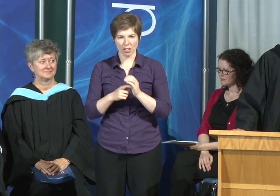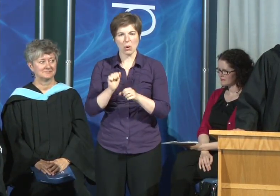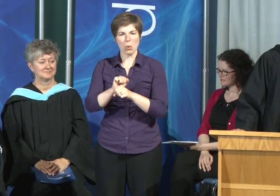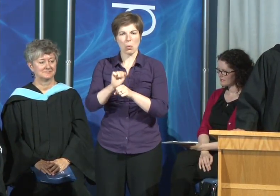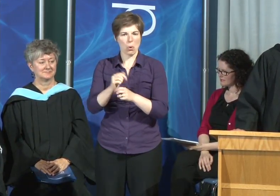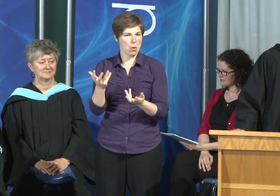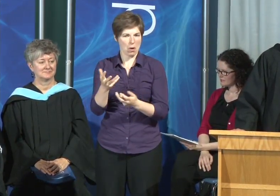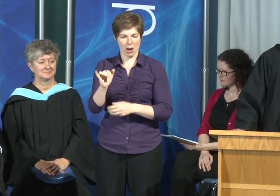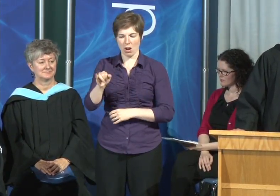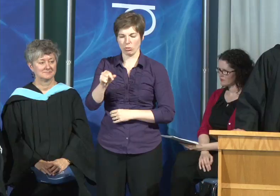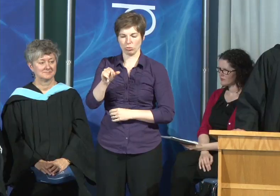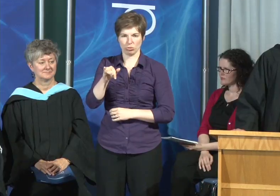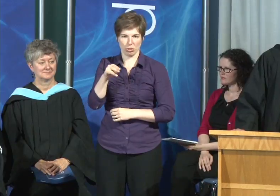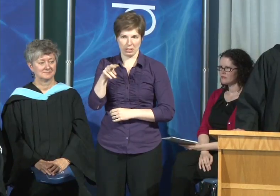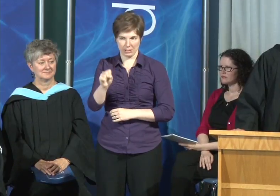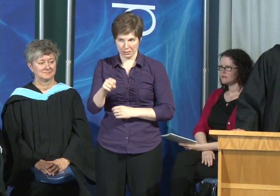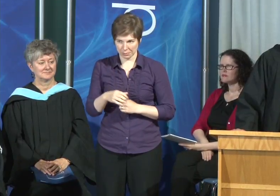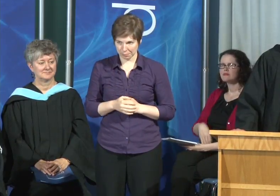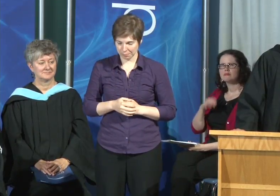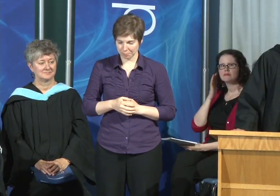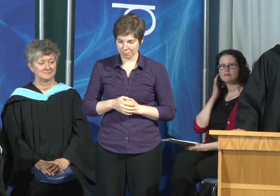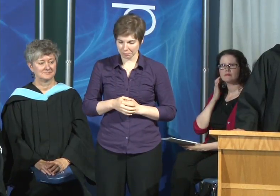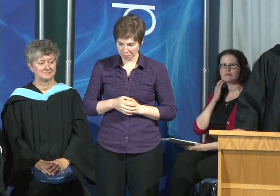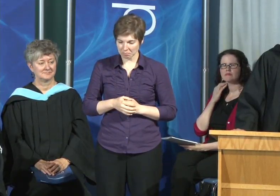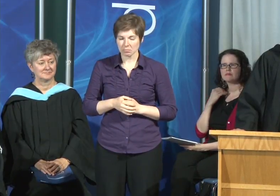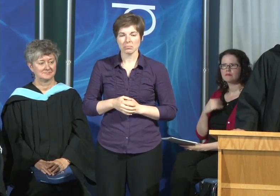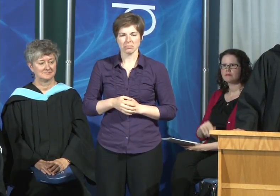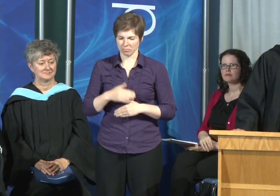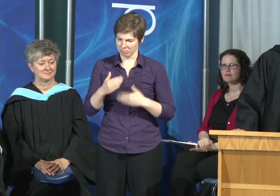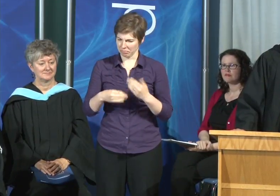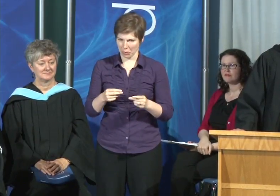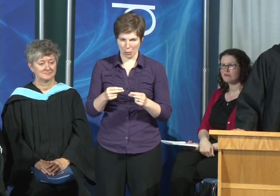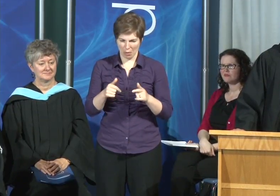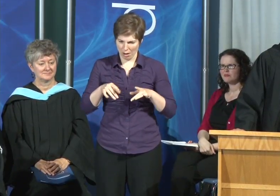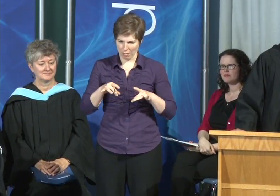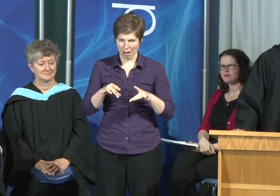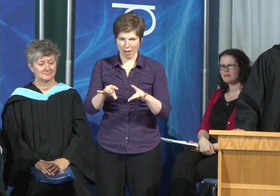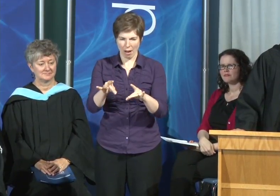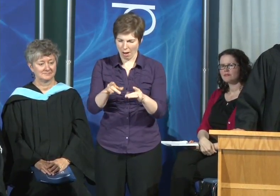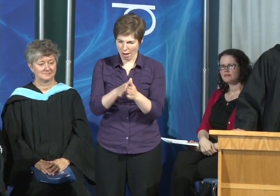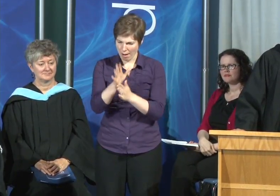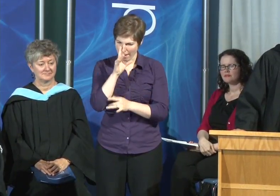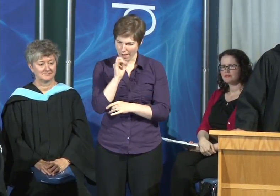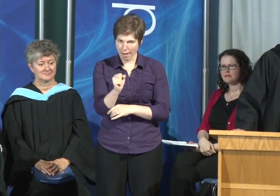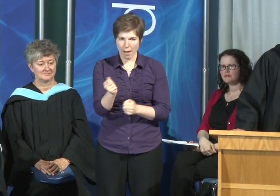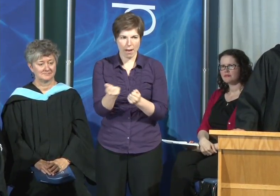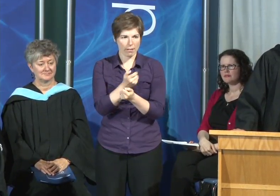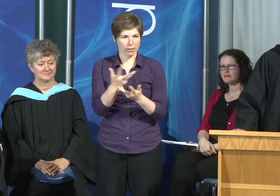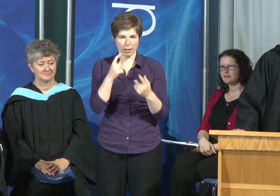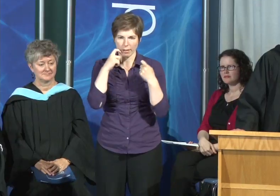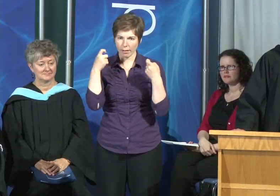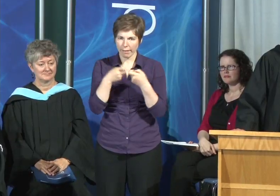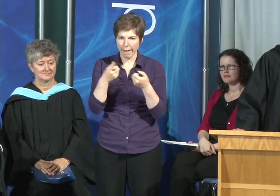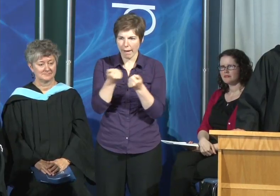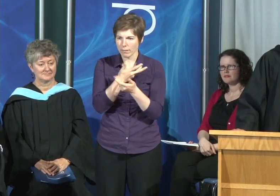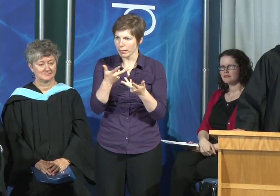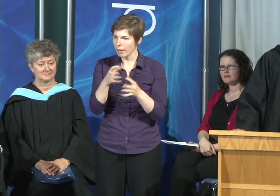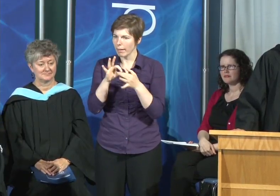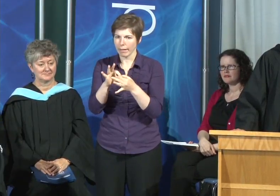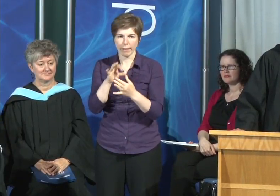Joggins. And before long, he developed a deep love for all things electrical and all things